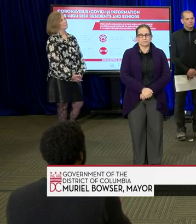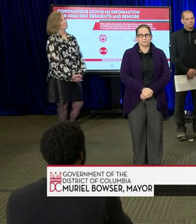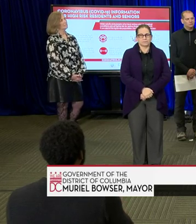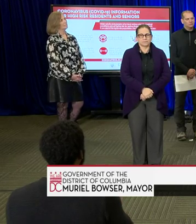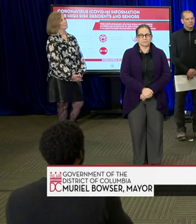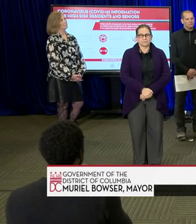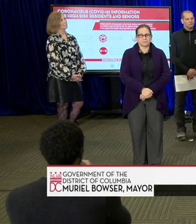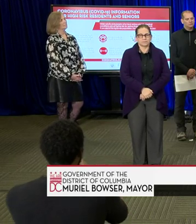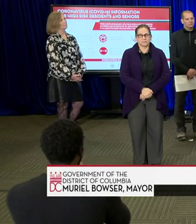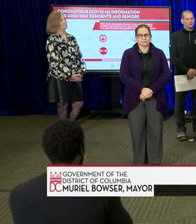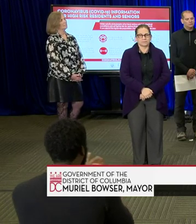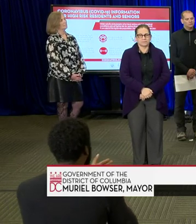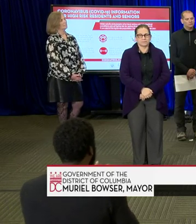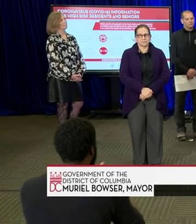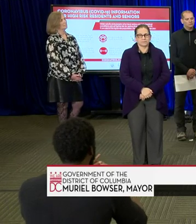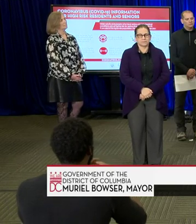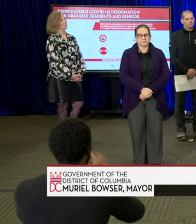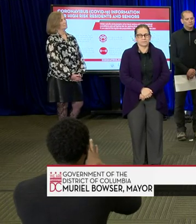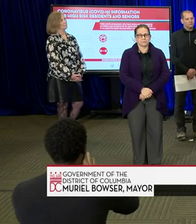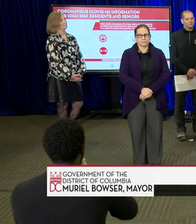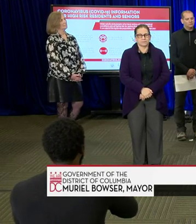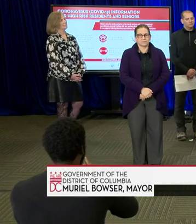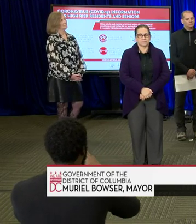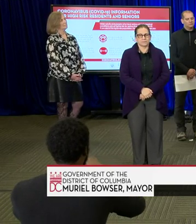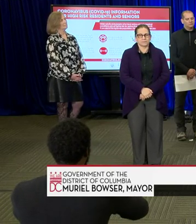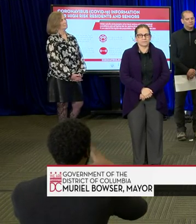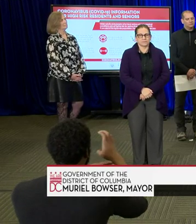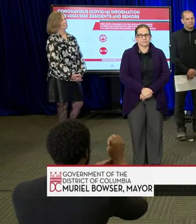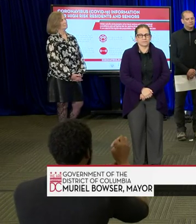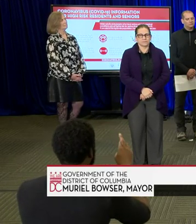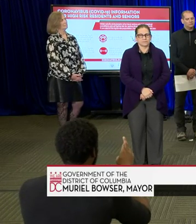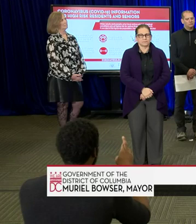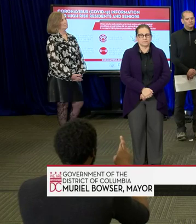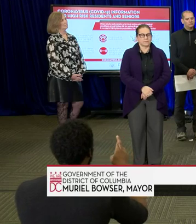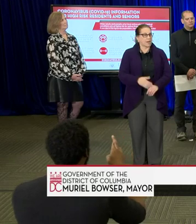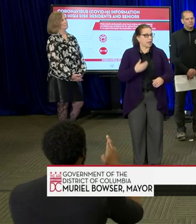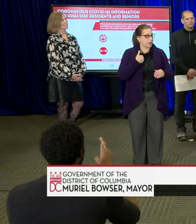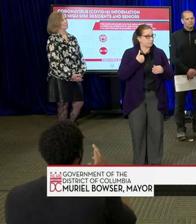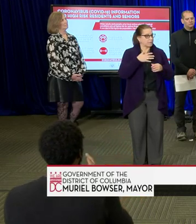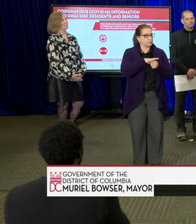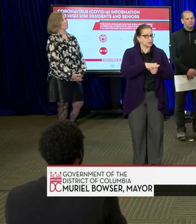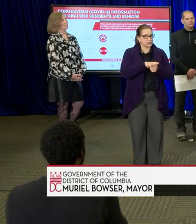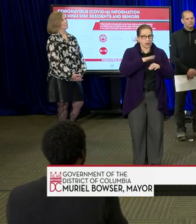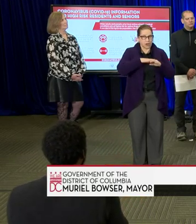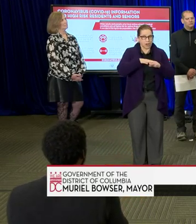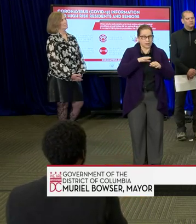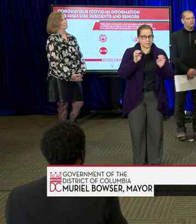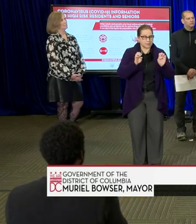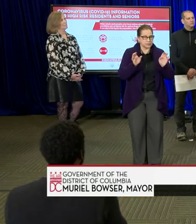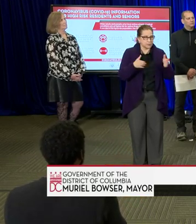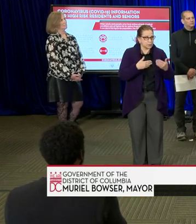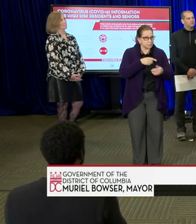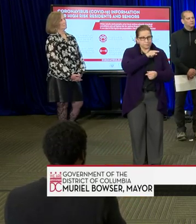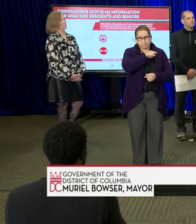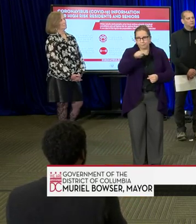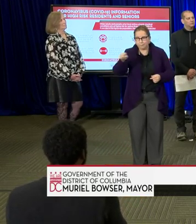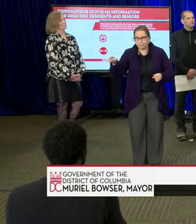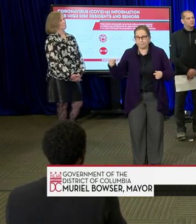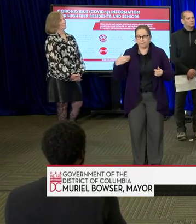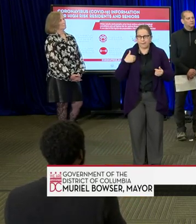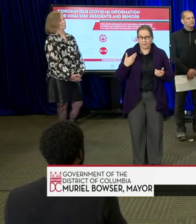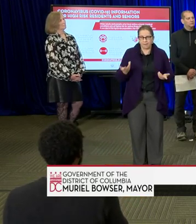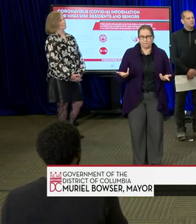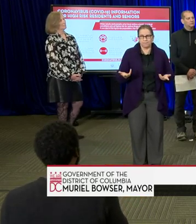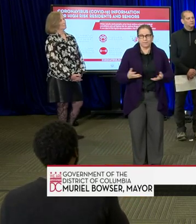demand on the ERs and other elective procedures in the hospitals and ERs is giving the staff the time they need